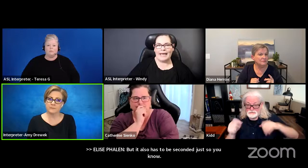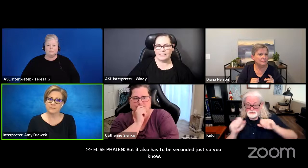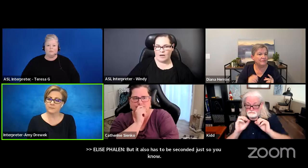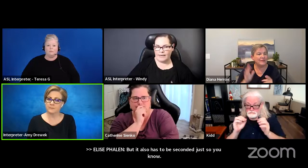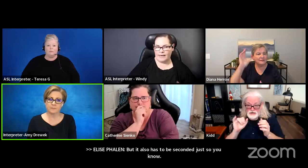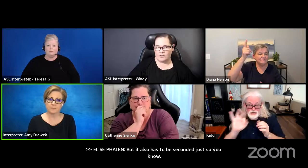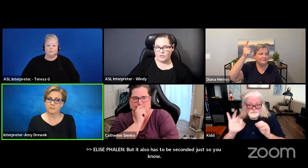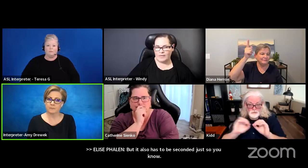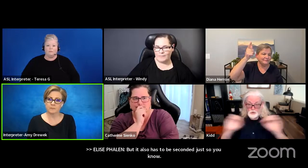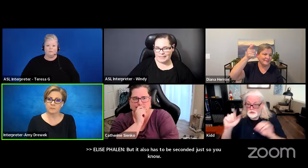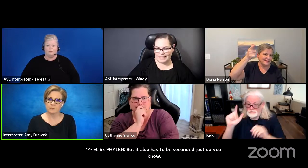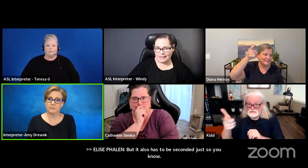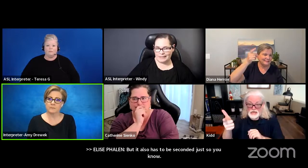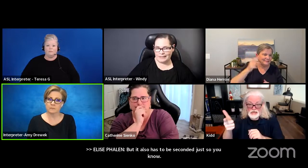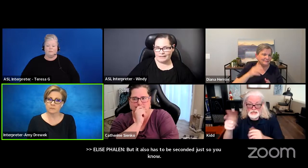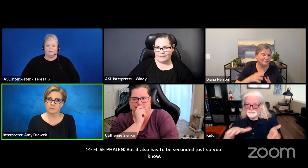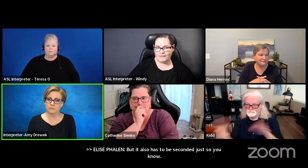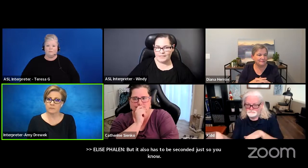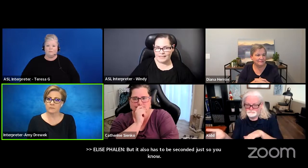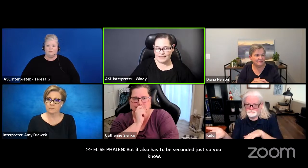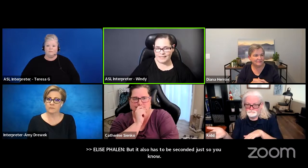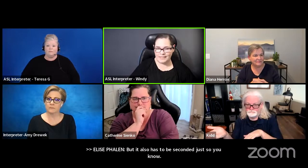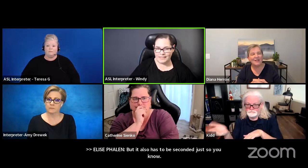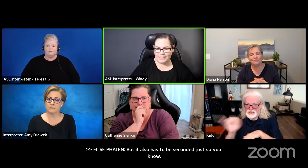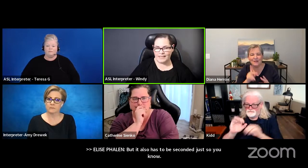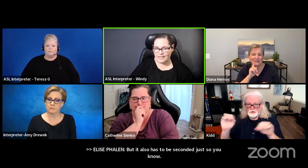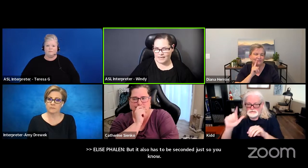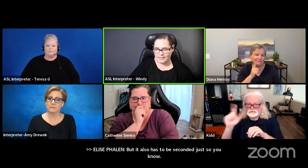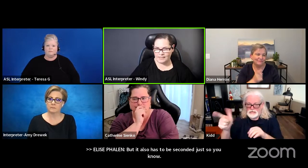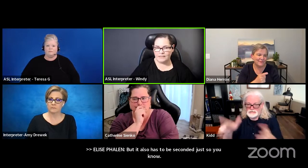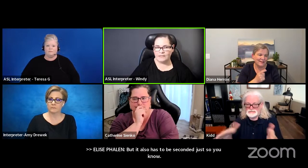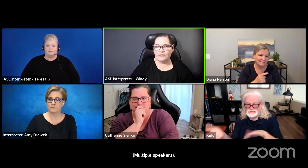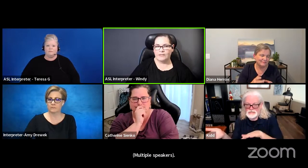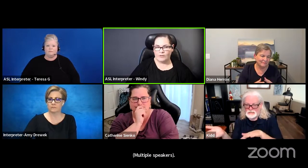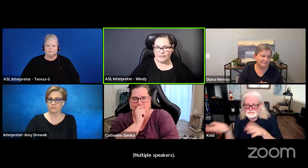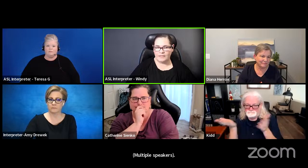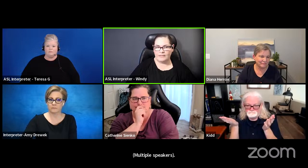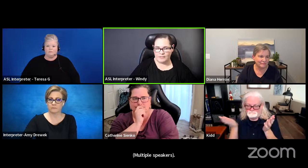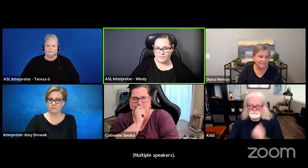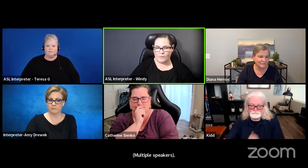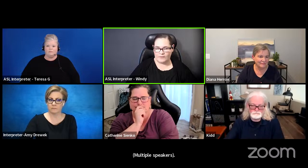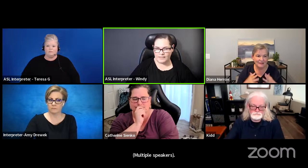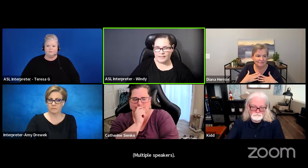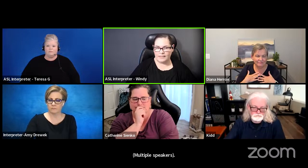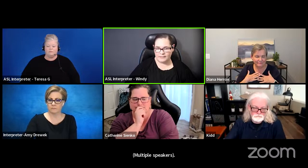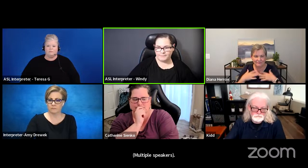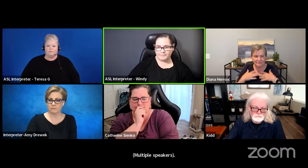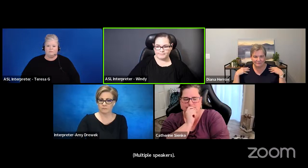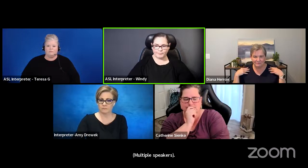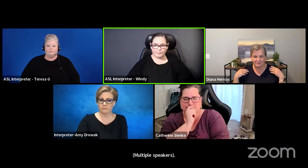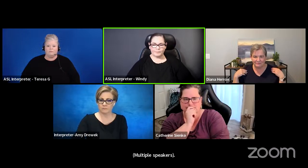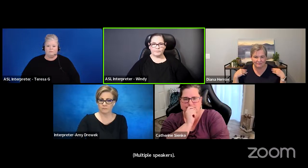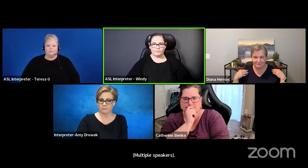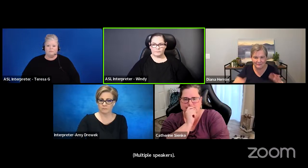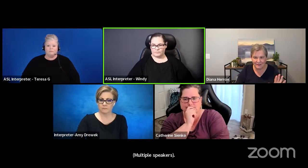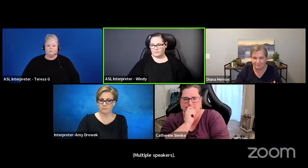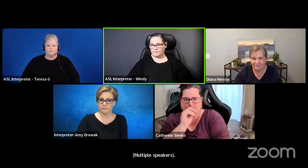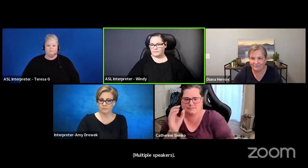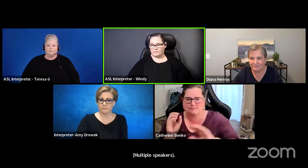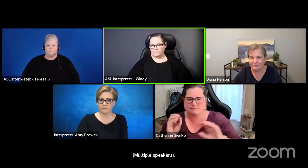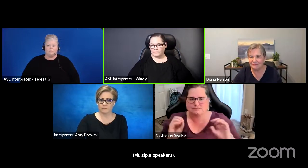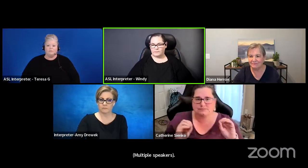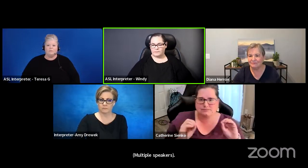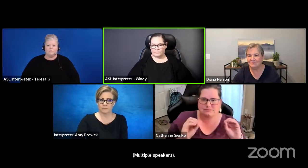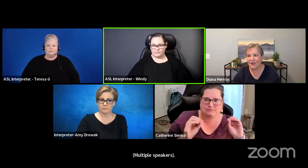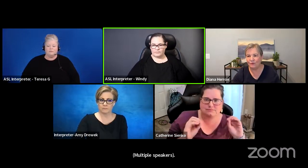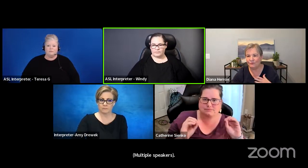Commissioner Kidd? it has also not been seconded. If it's not seconded, then it dies. It does require a second.